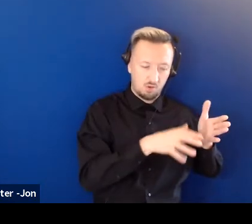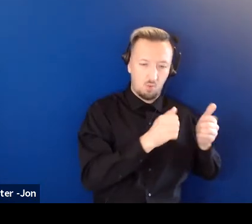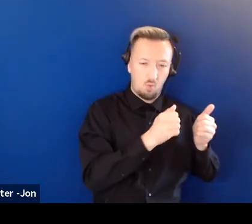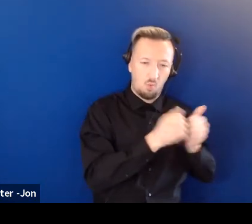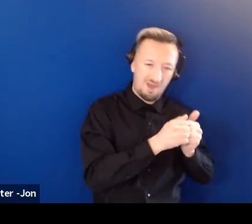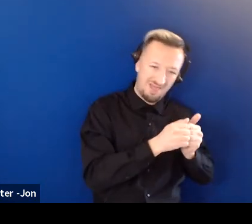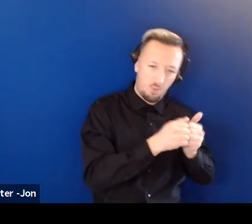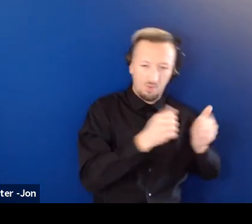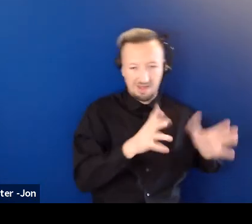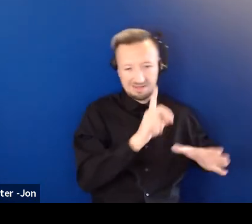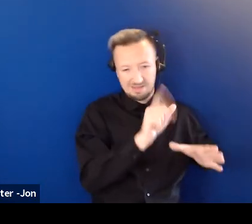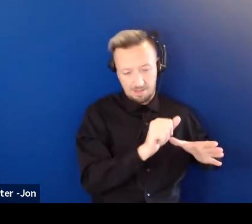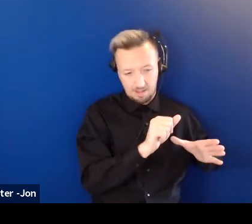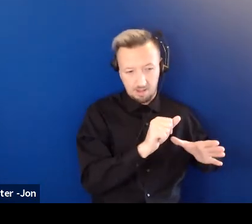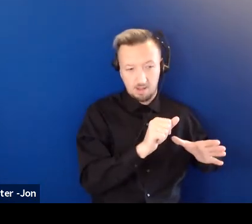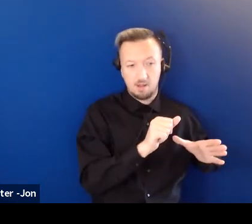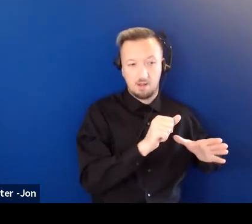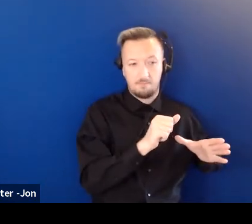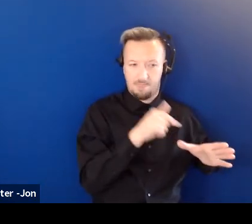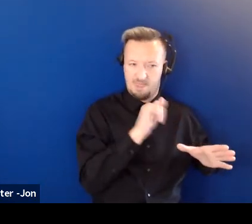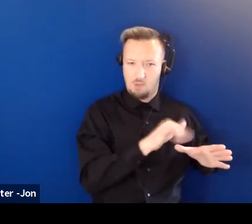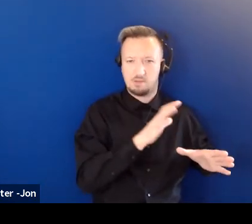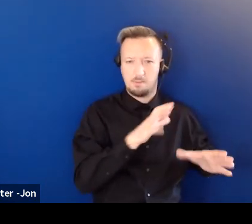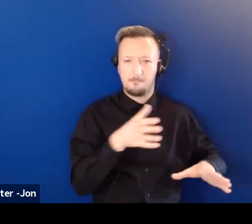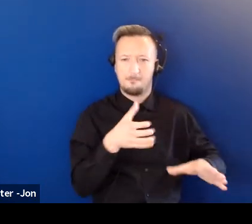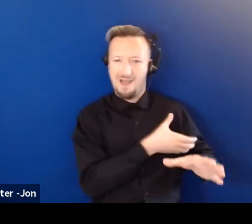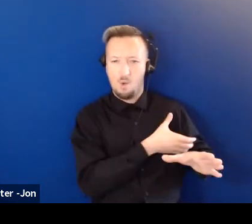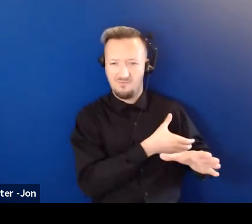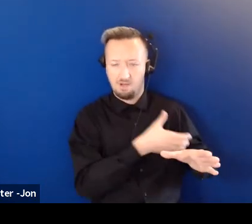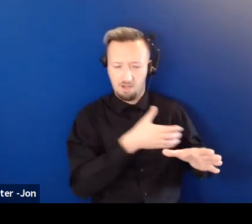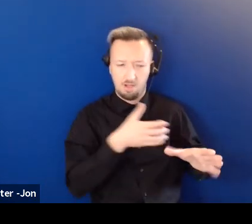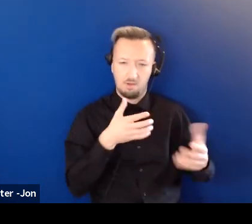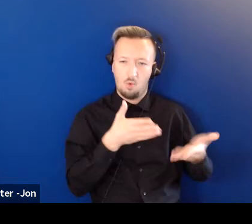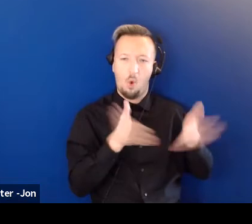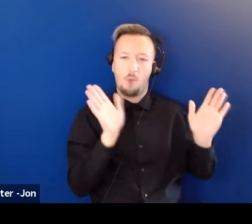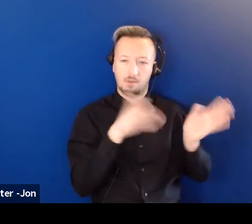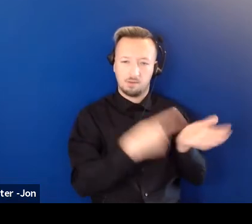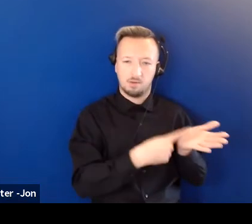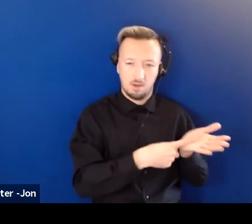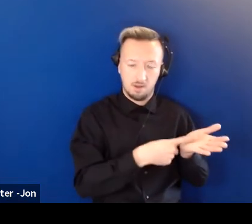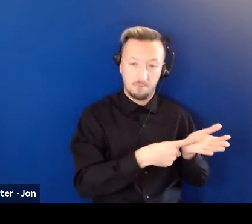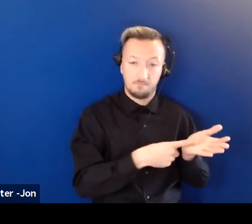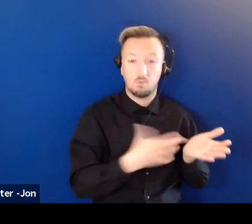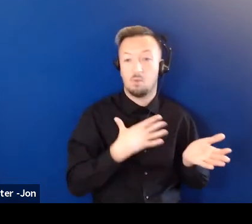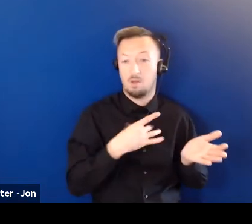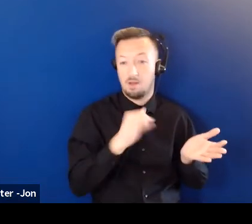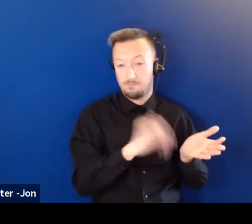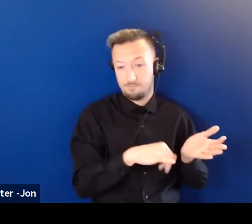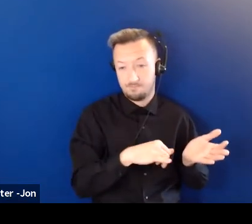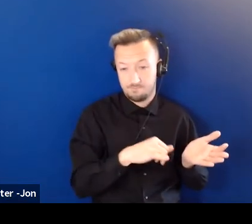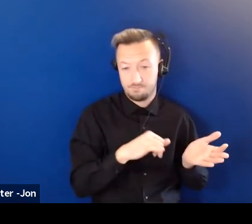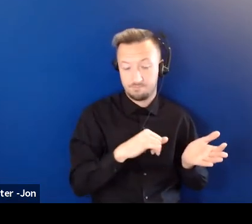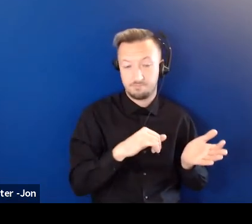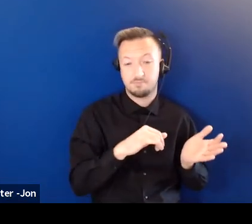made some of the programming more powerful and really open in talking about that. And so we really love that aspect. I feel like when you